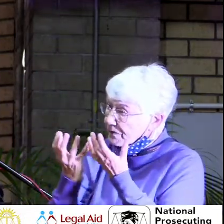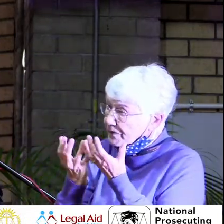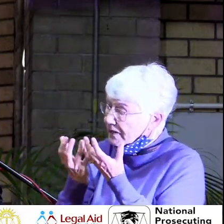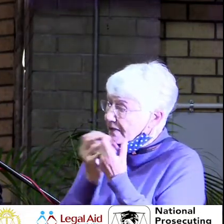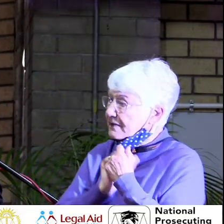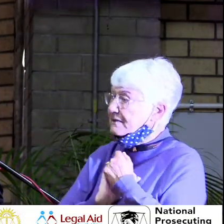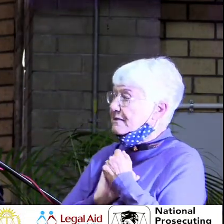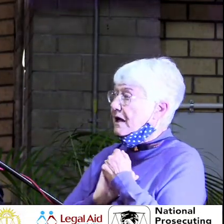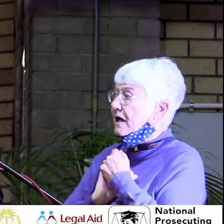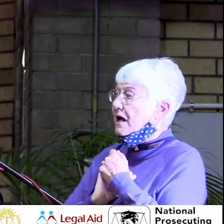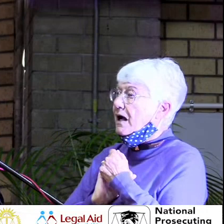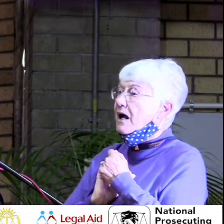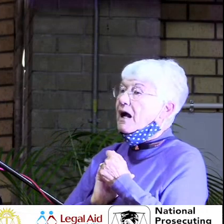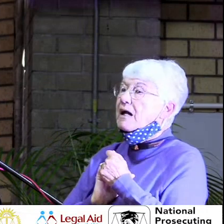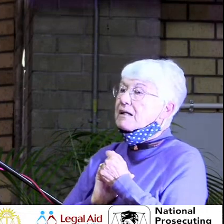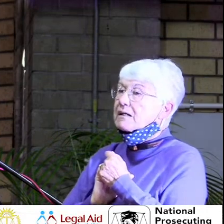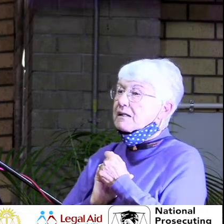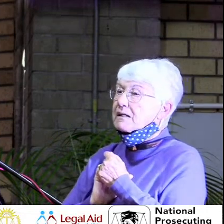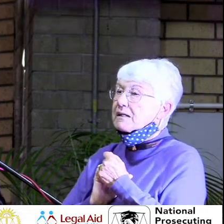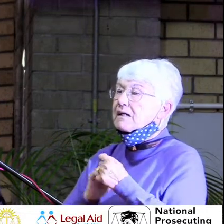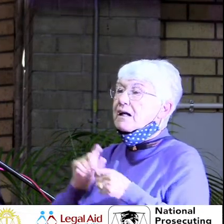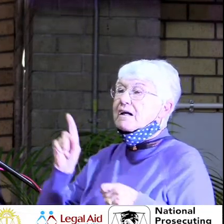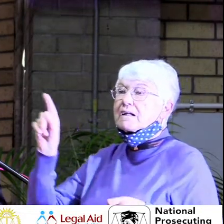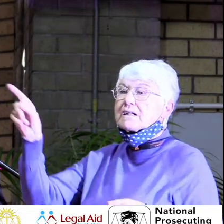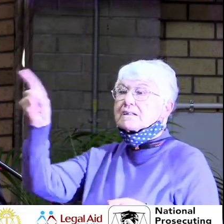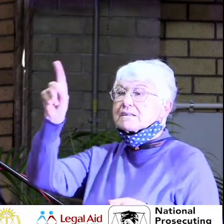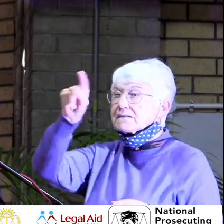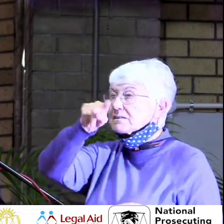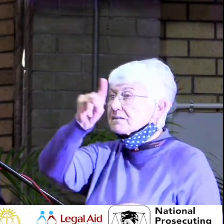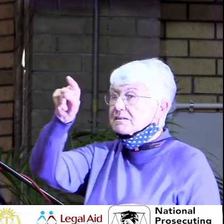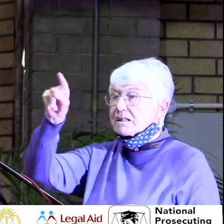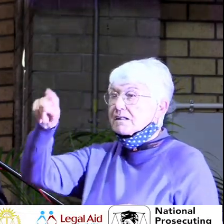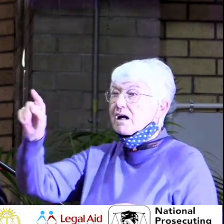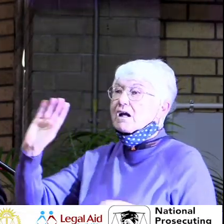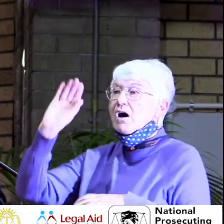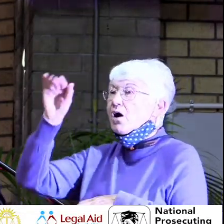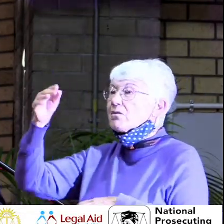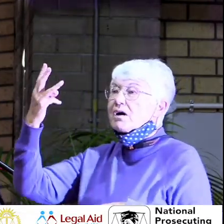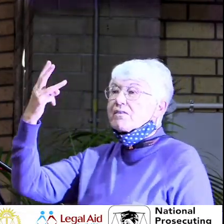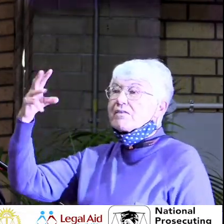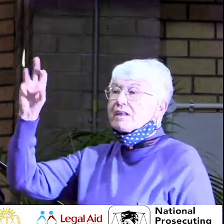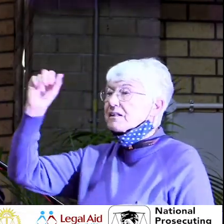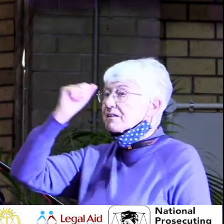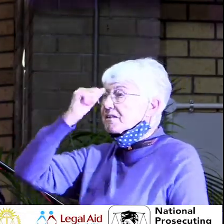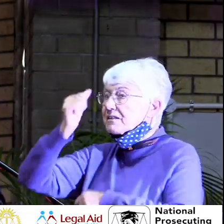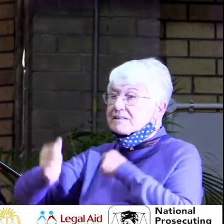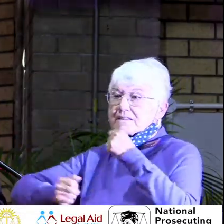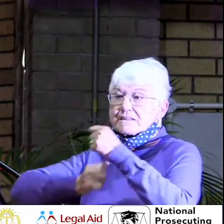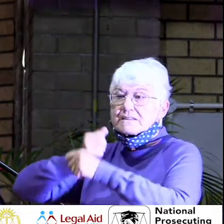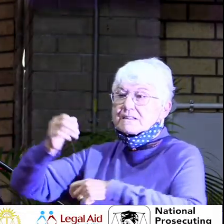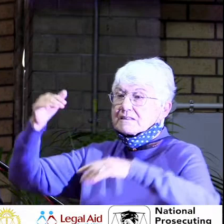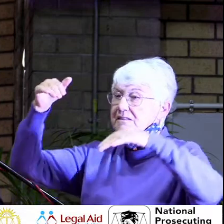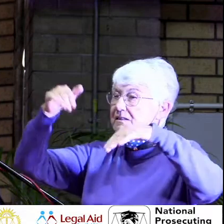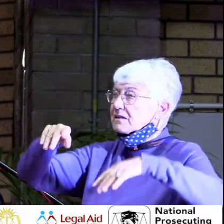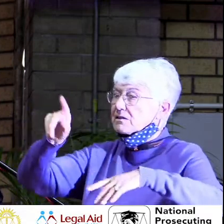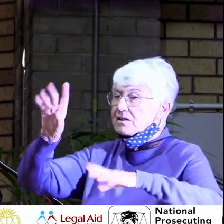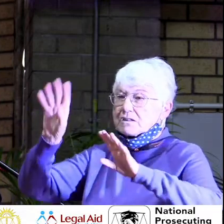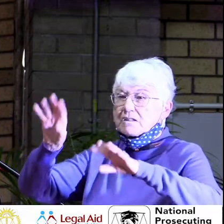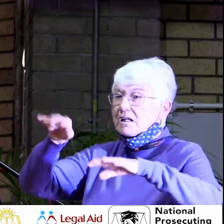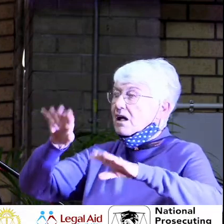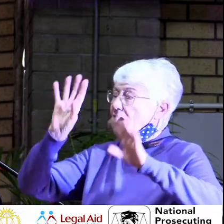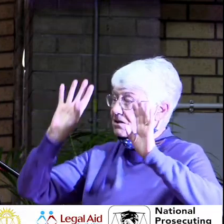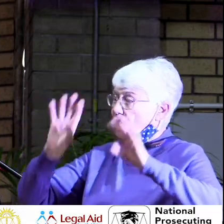of existence. Because I can see it, DPSA and the others, I don't know for how long you have been in existence, but that 30